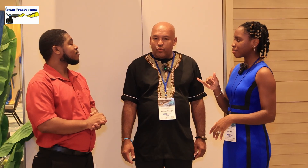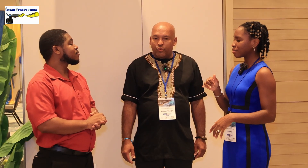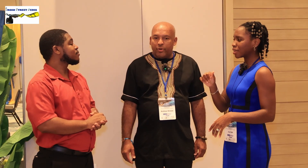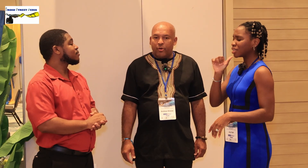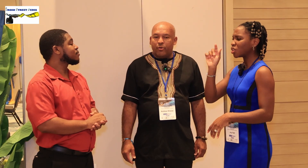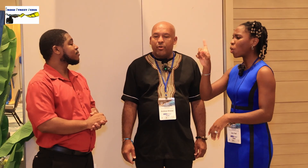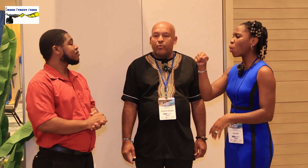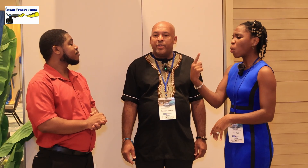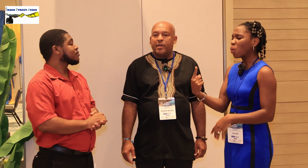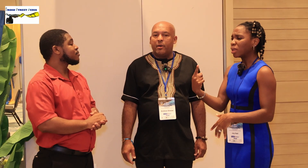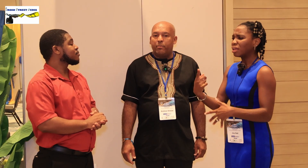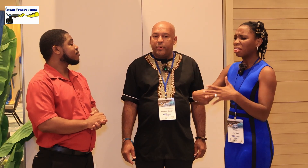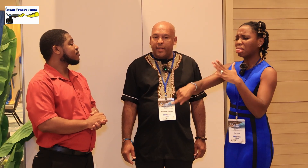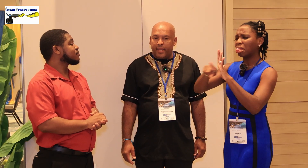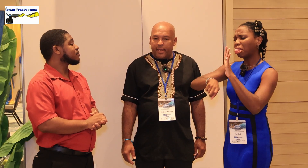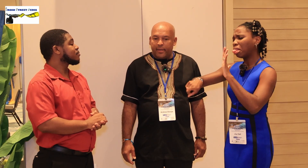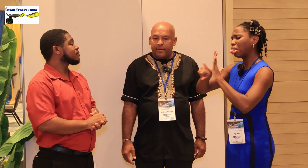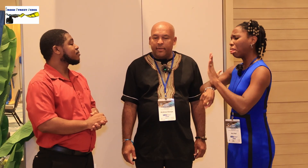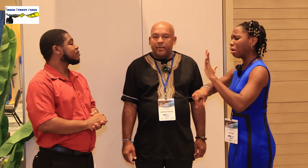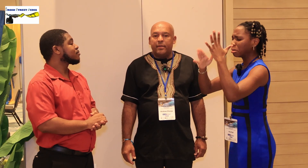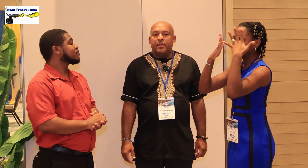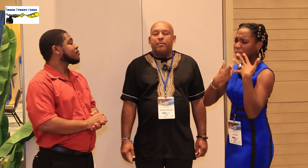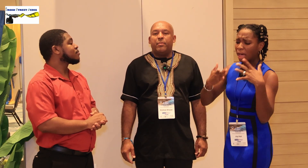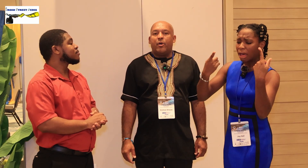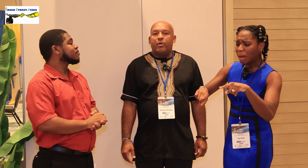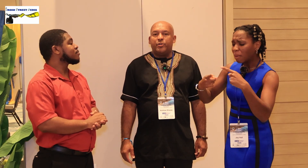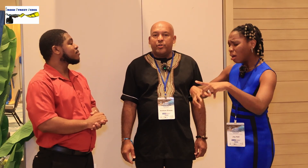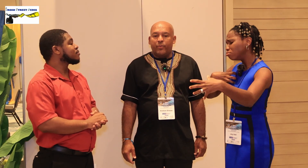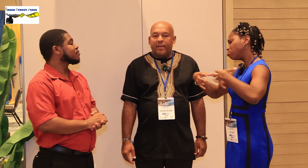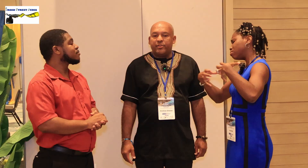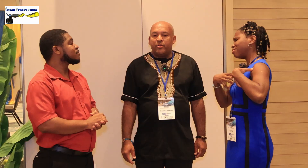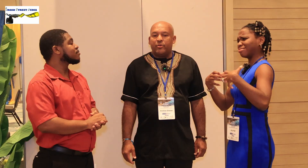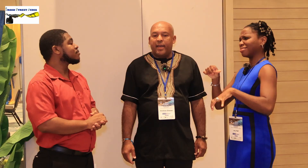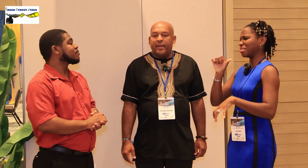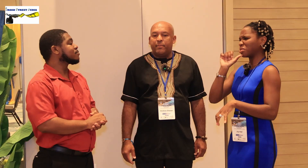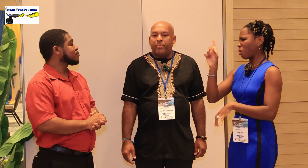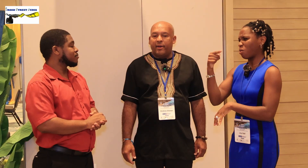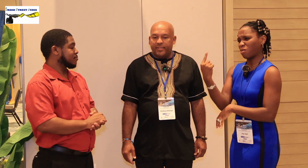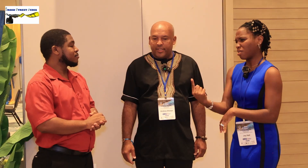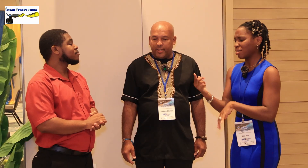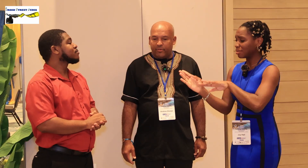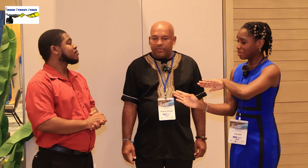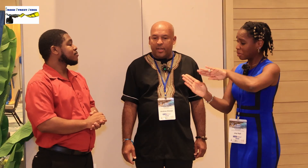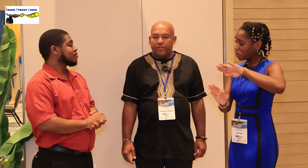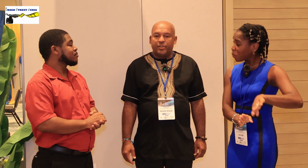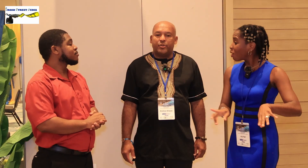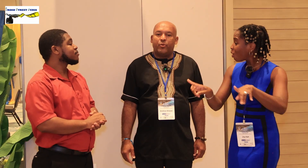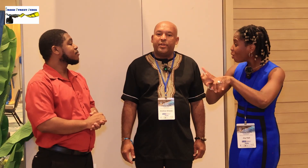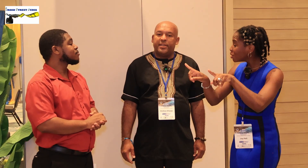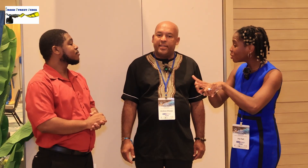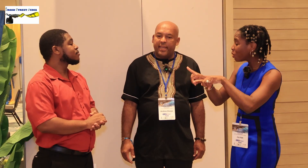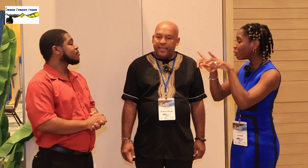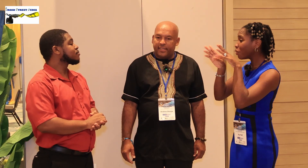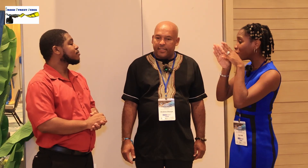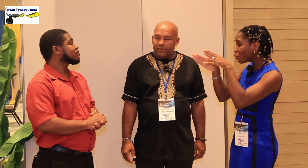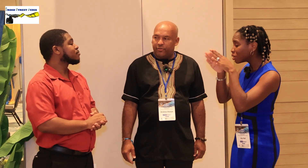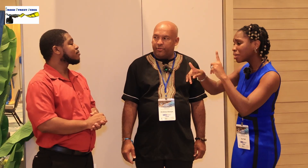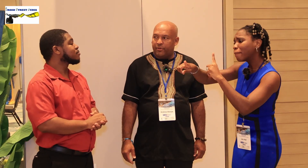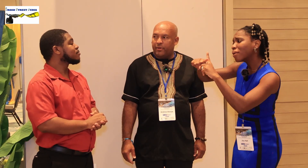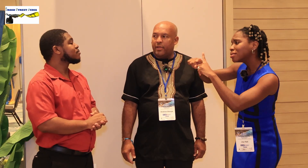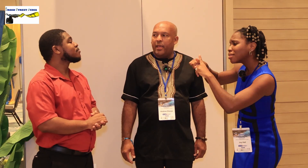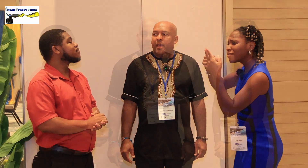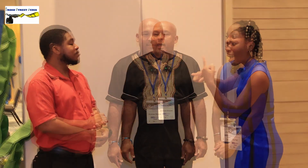and gloom or we complain, but also we have to look at the positive, not just only the